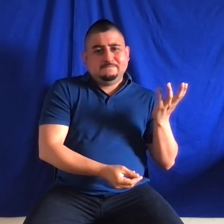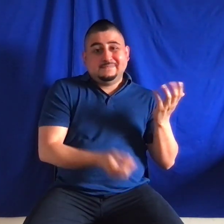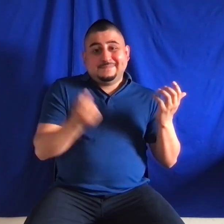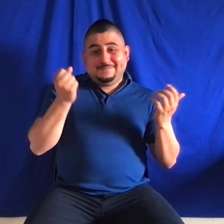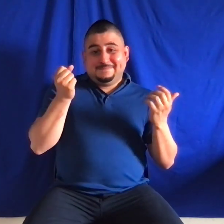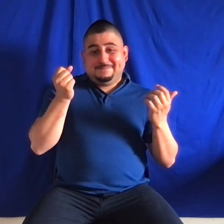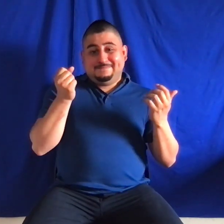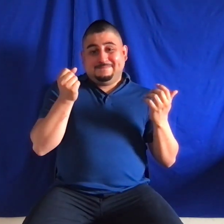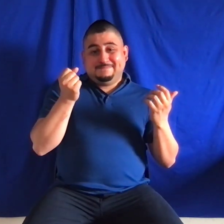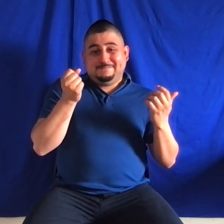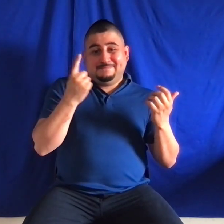tomb,